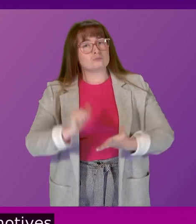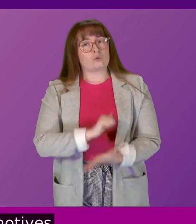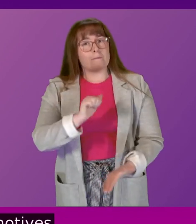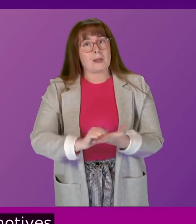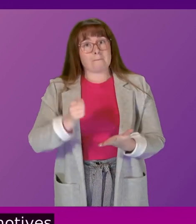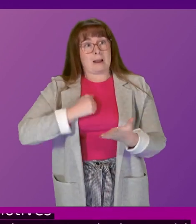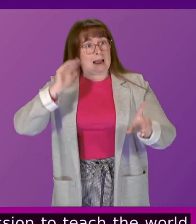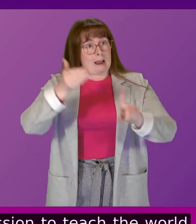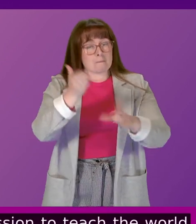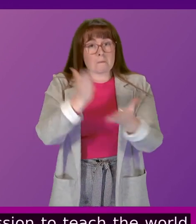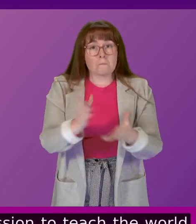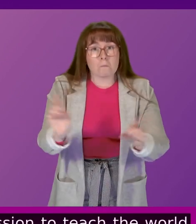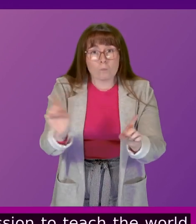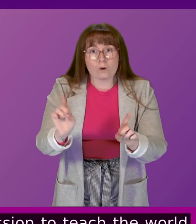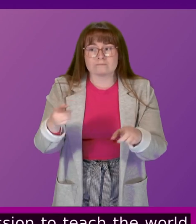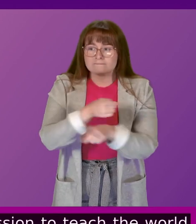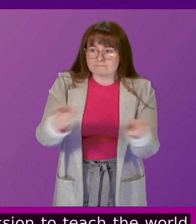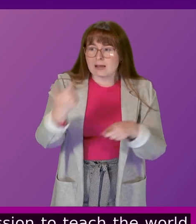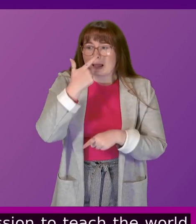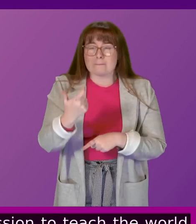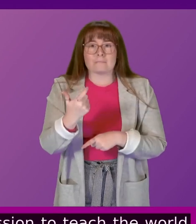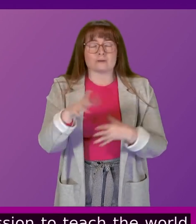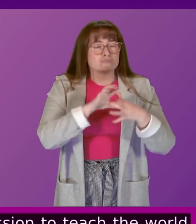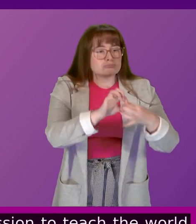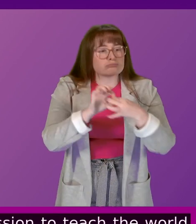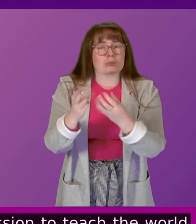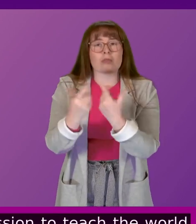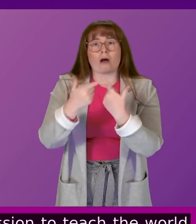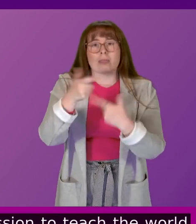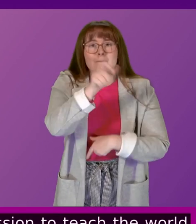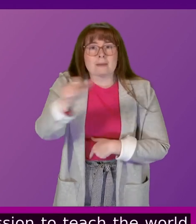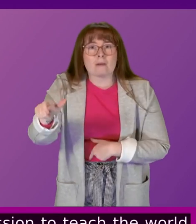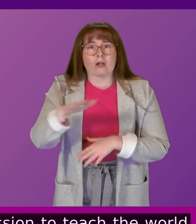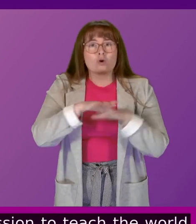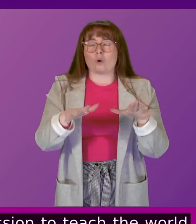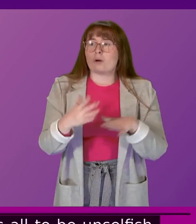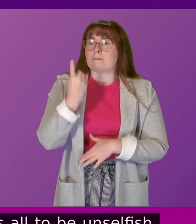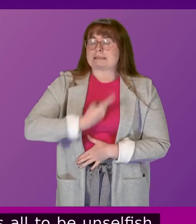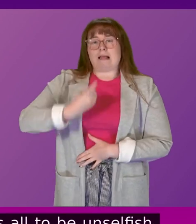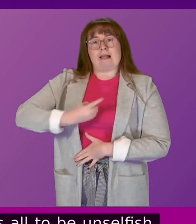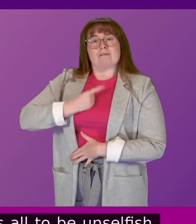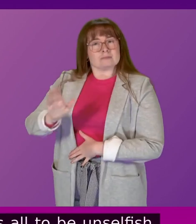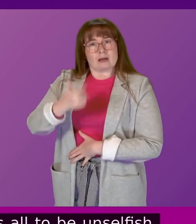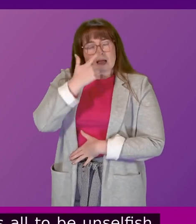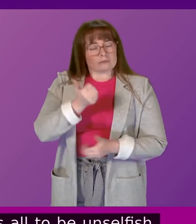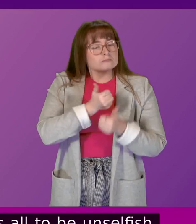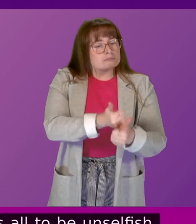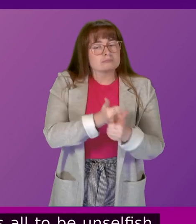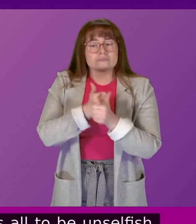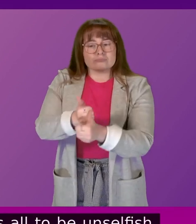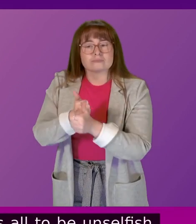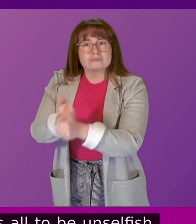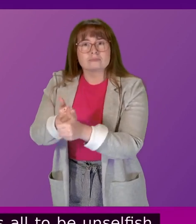aim to allow us all to be unselfish listeners so that we can assist and support each other to